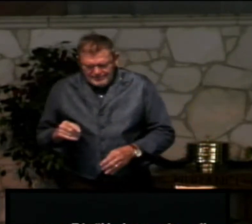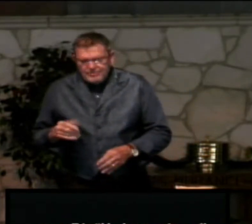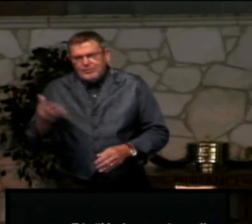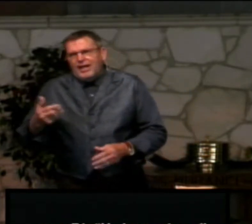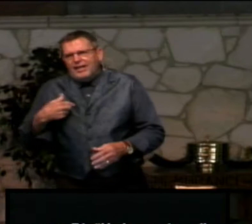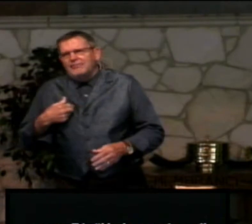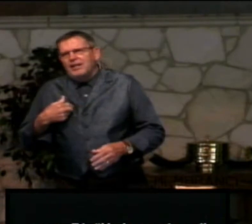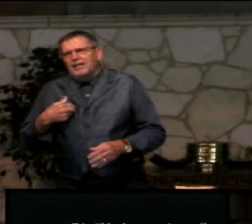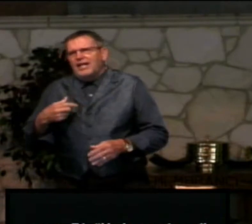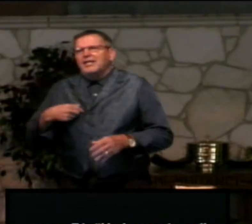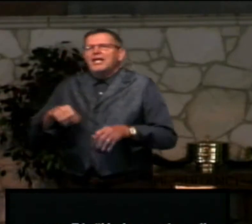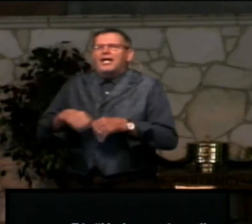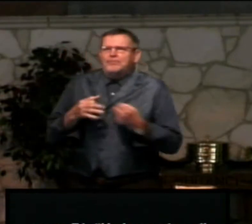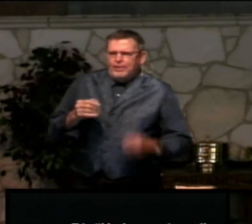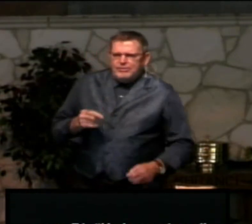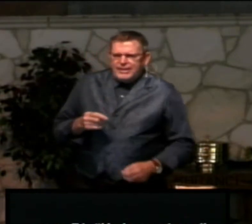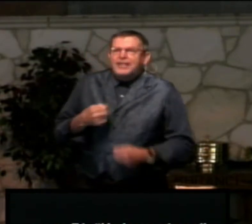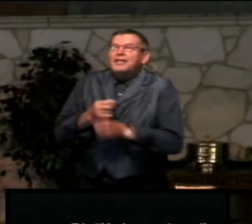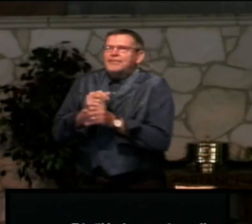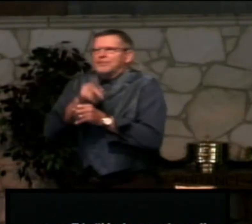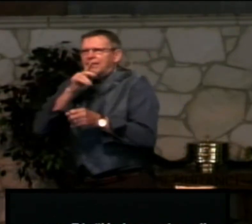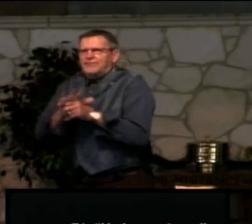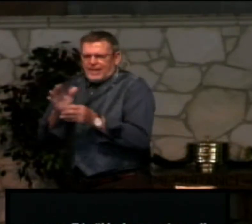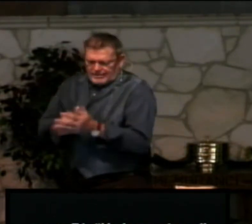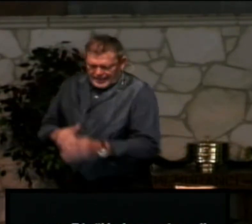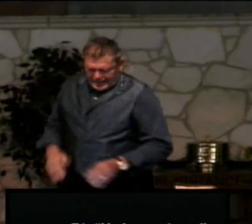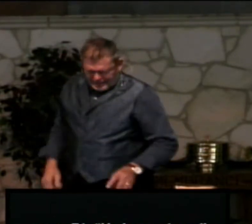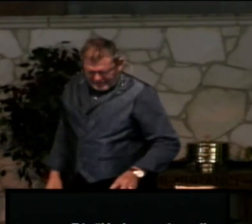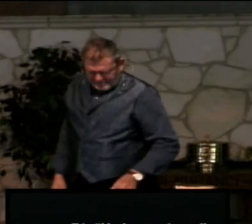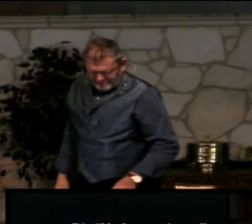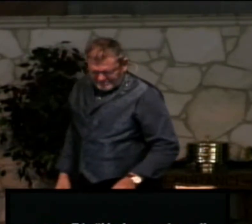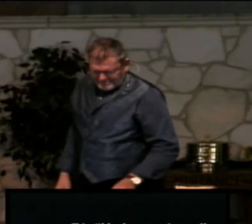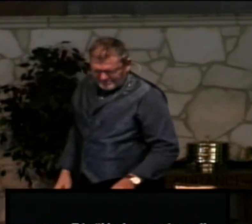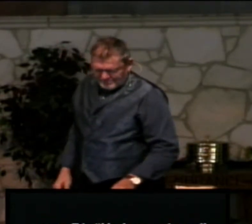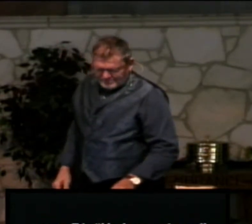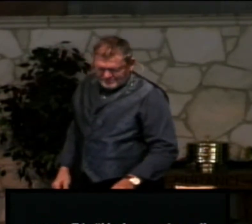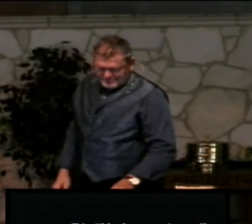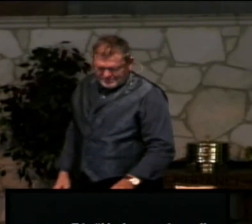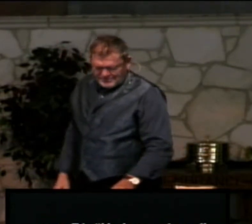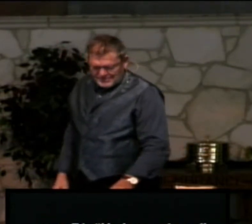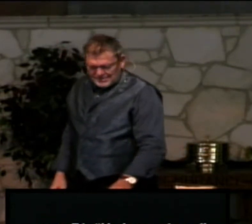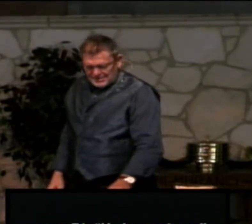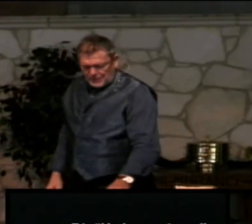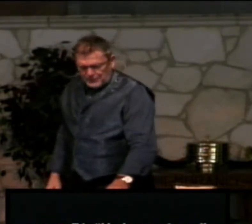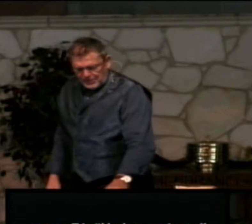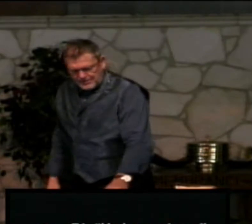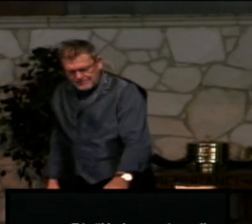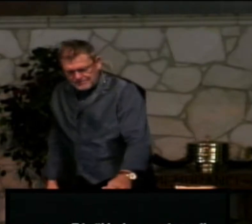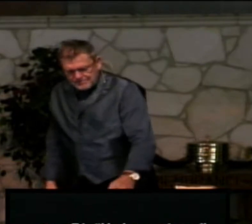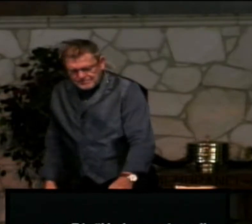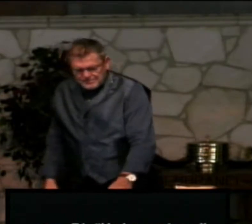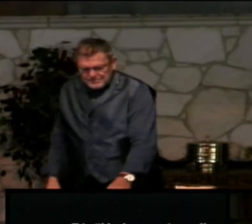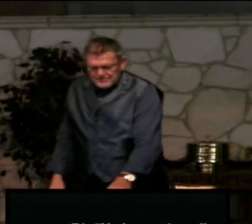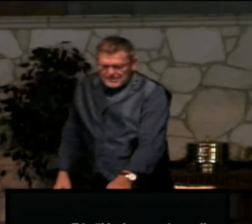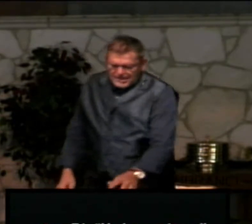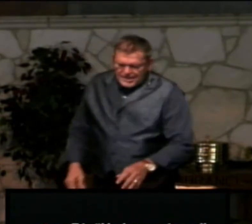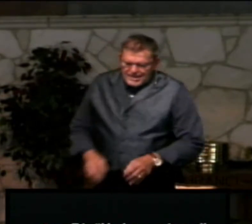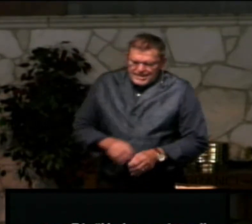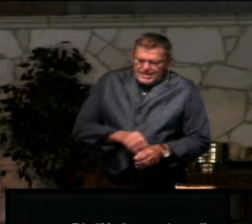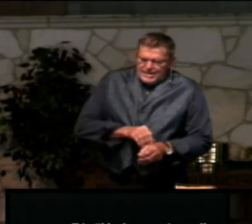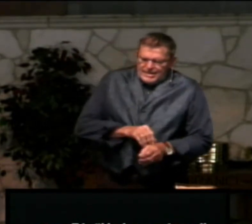it, or I broke it and made the vow again and so forth.